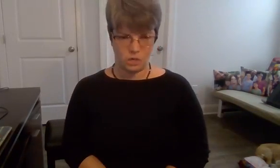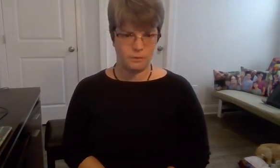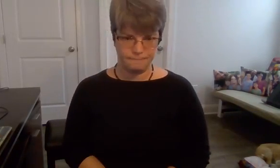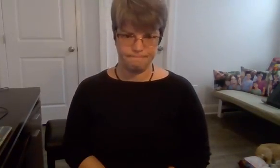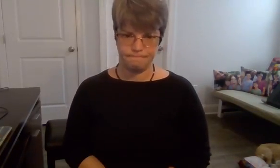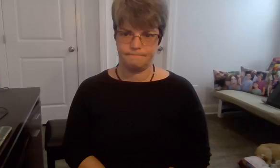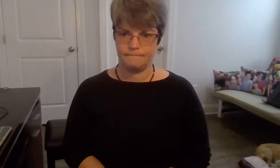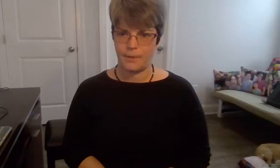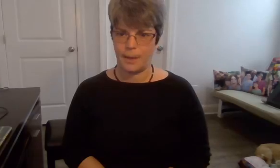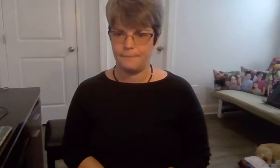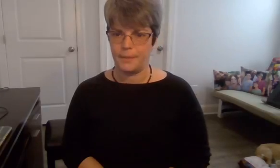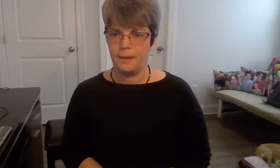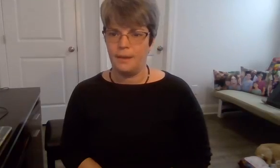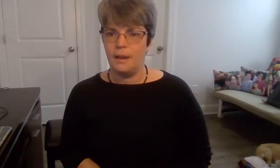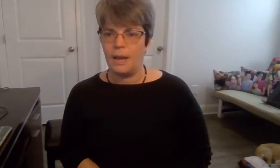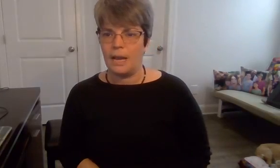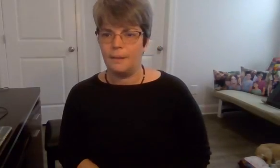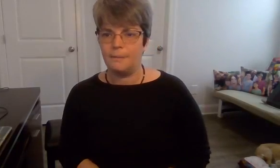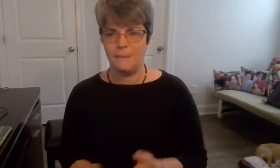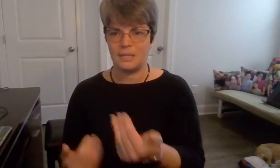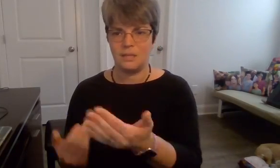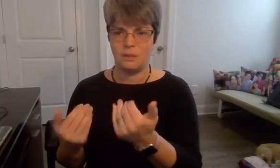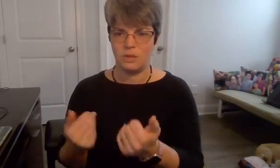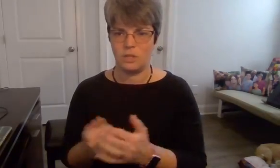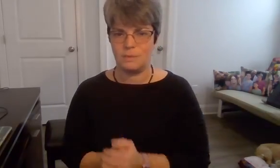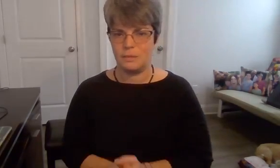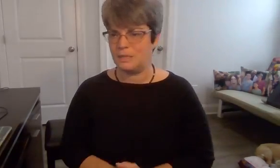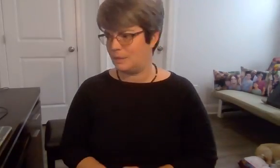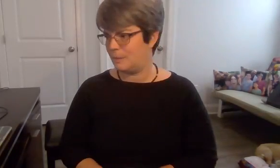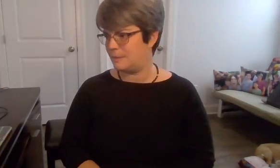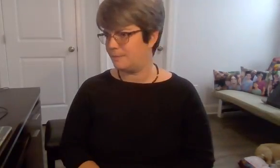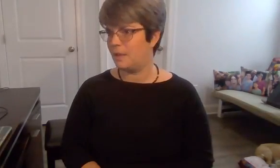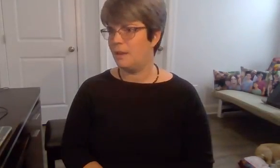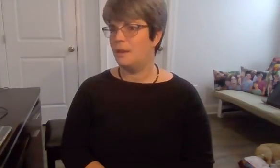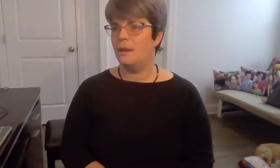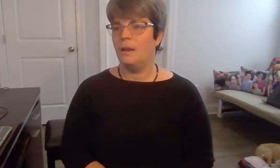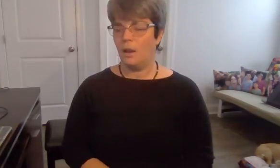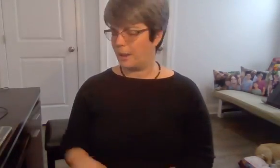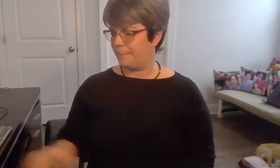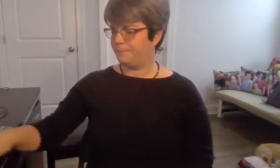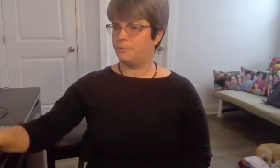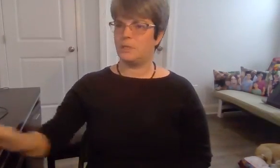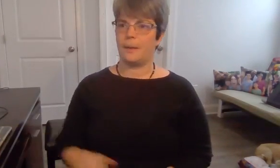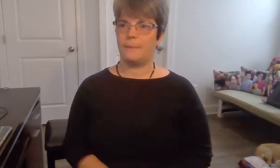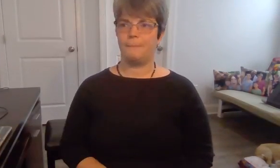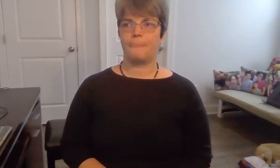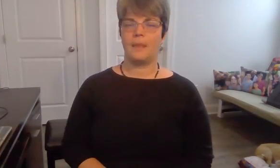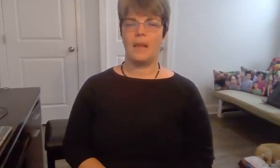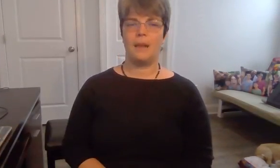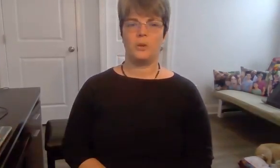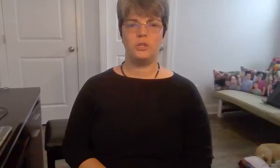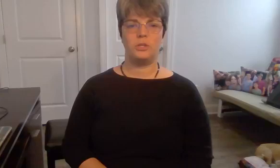general. Okay. Keep asking the questions, please, please, please. Okay, what else we got? I'm gonna do some